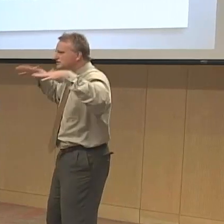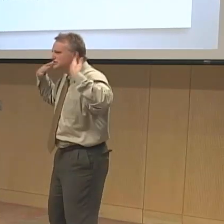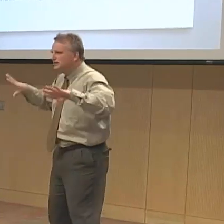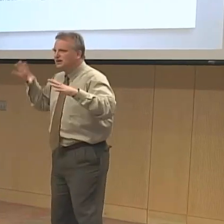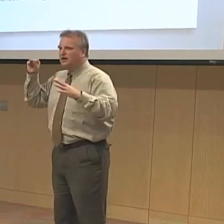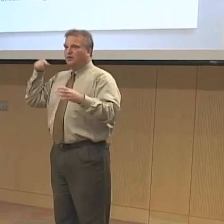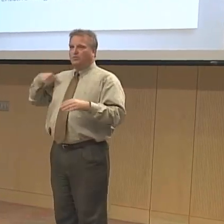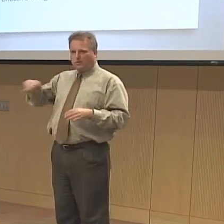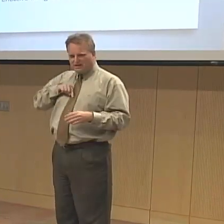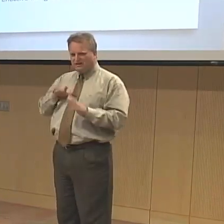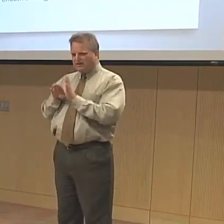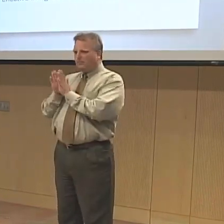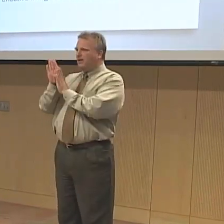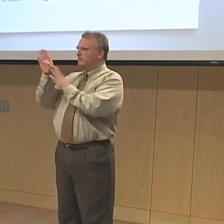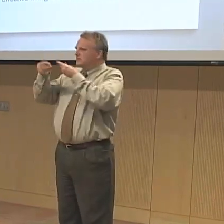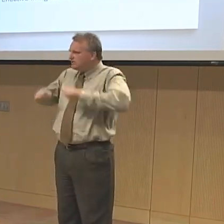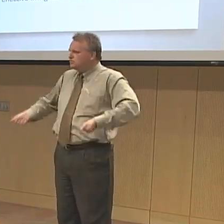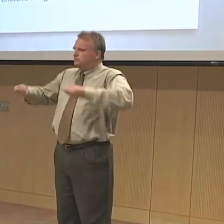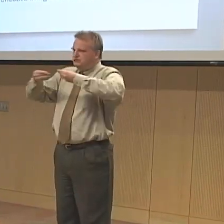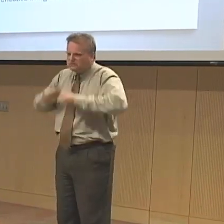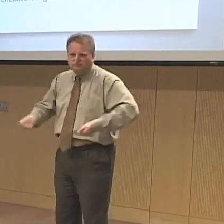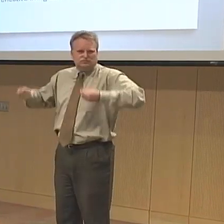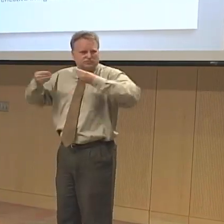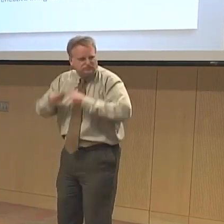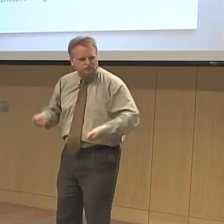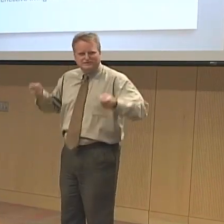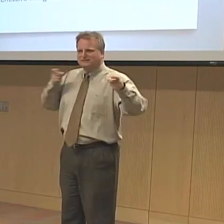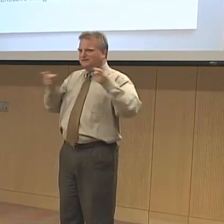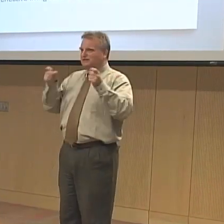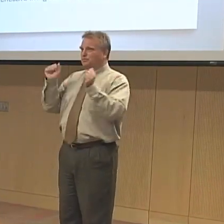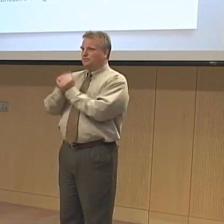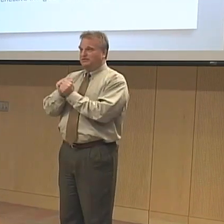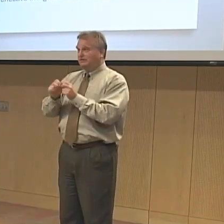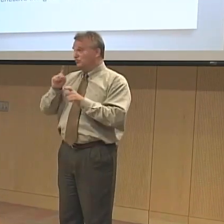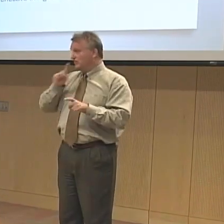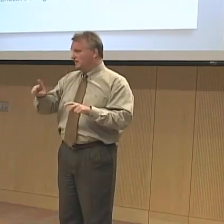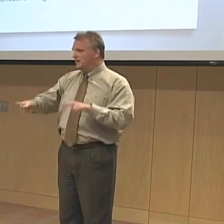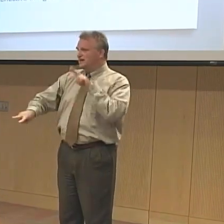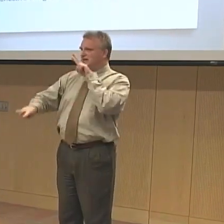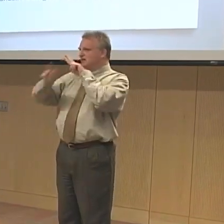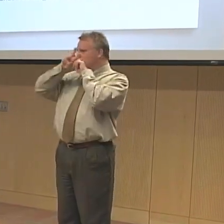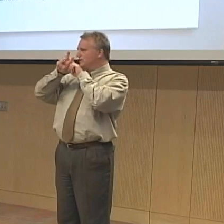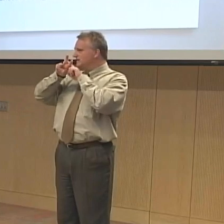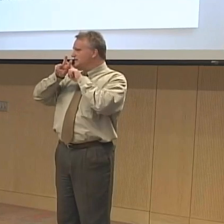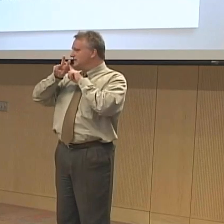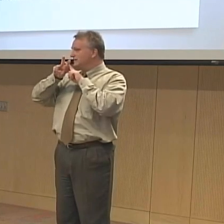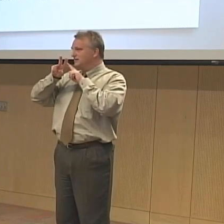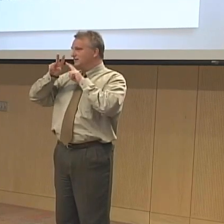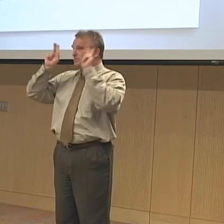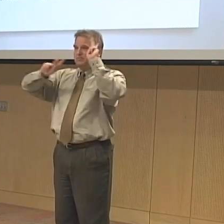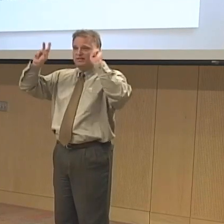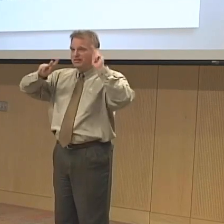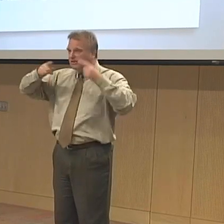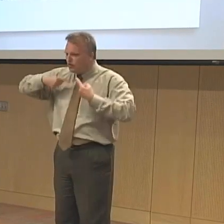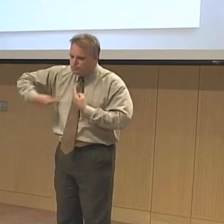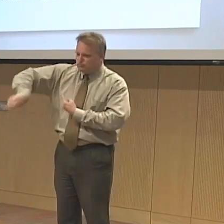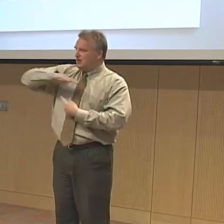years. And we have come up with solutions to deal with the stupidity of people around